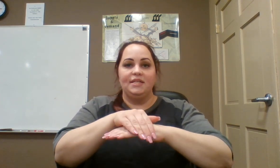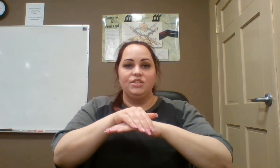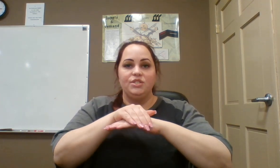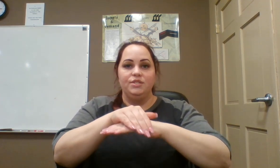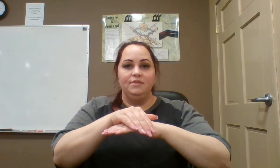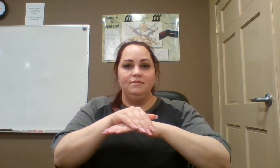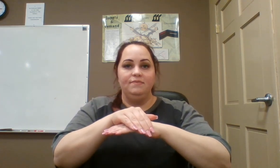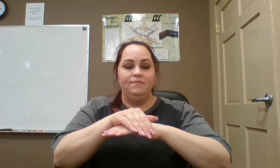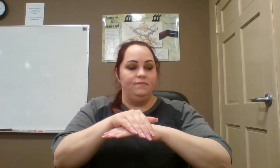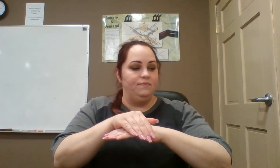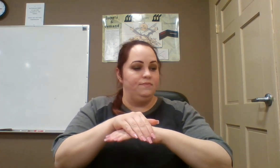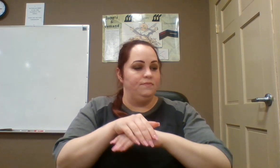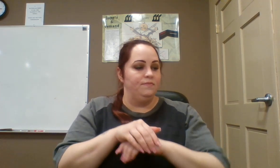English.